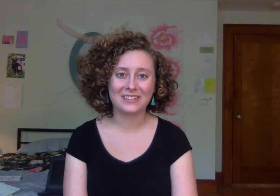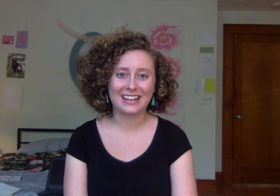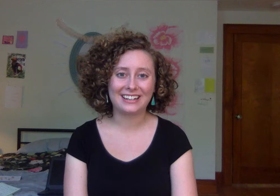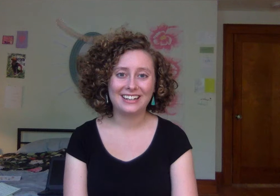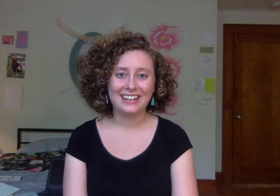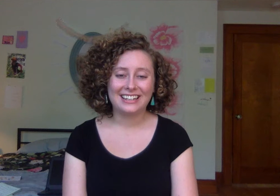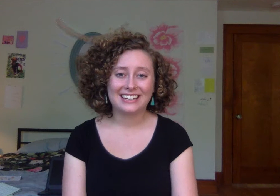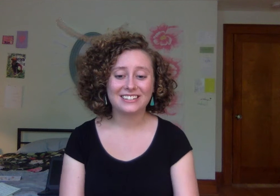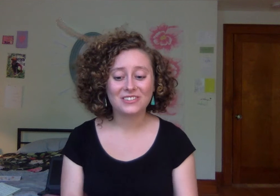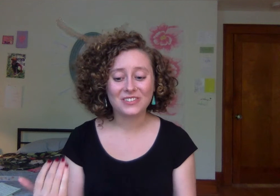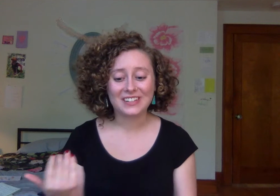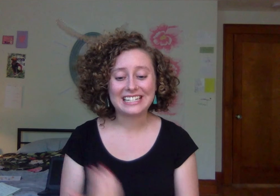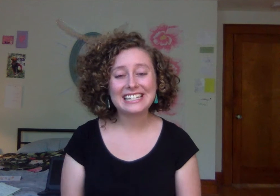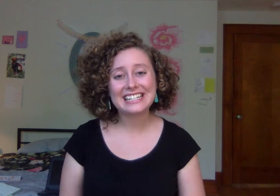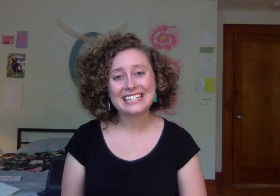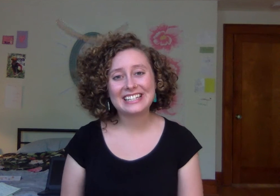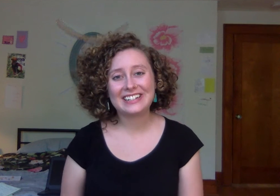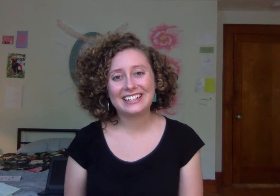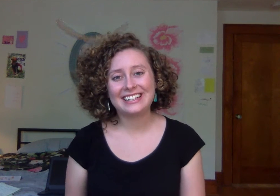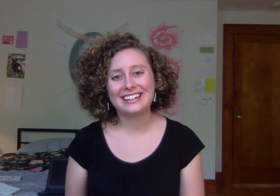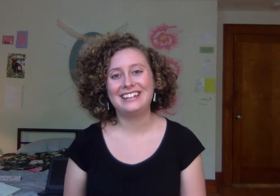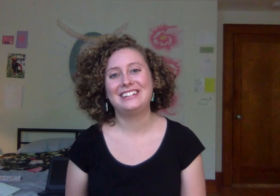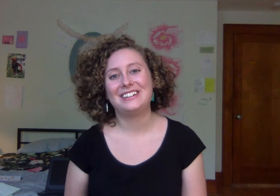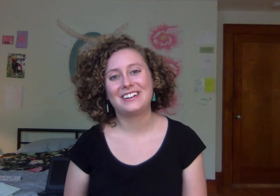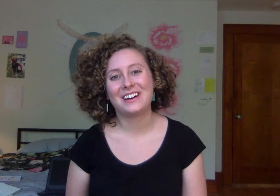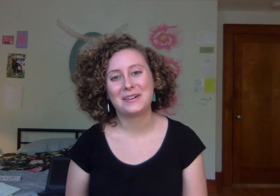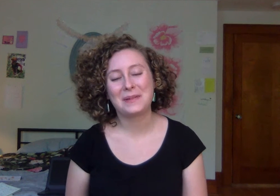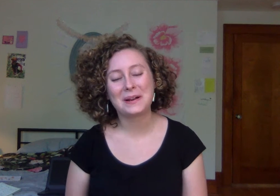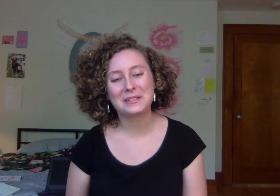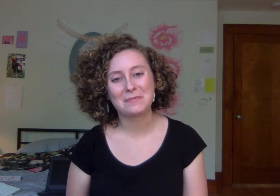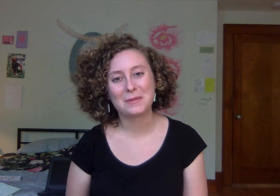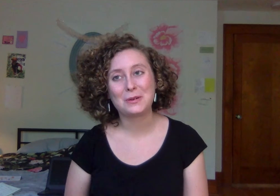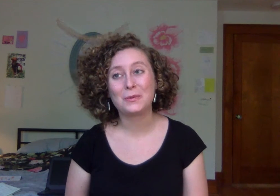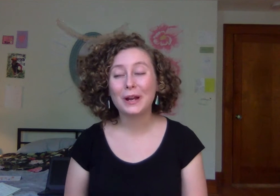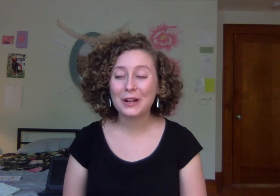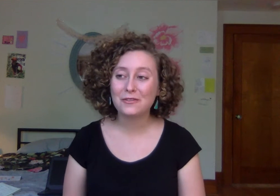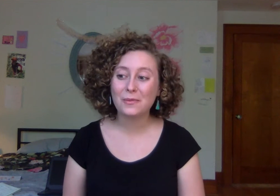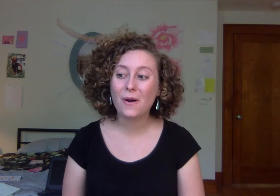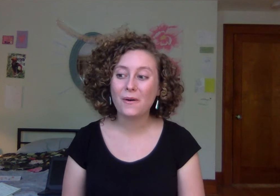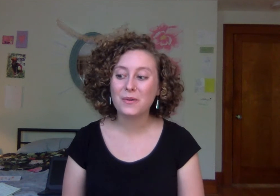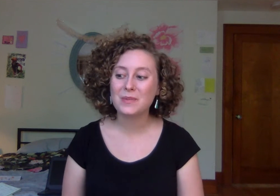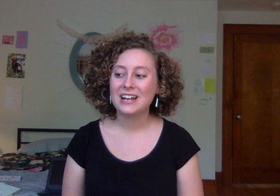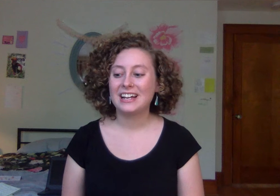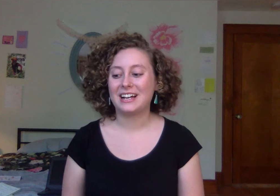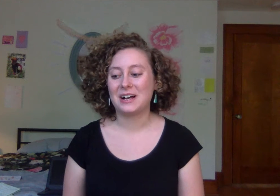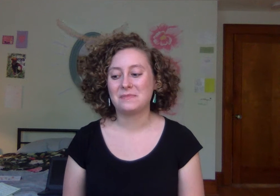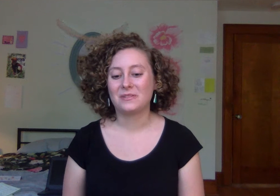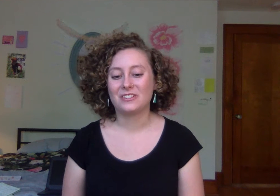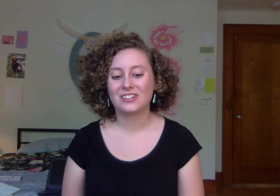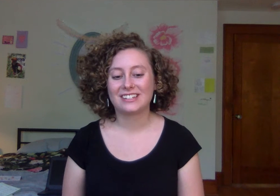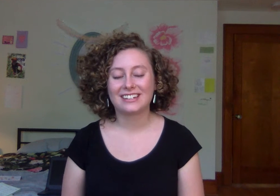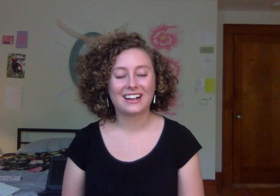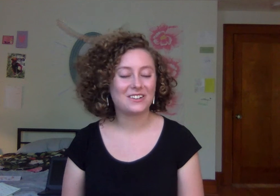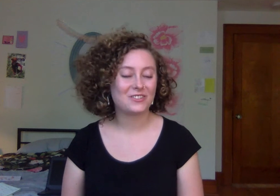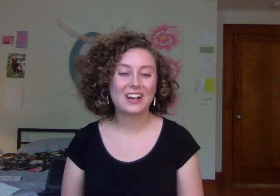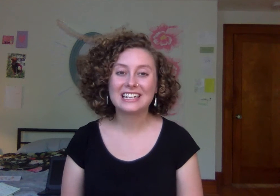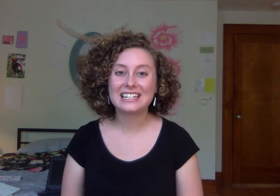that kids are doing distance learning, parents who might be working from home, or just kind of trying to